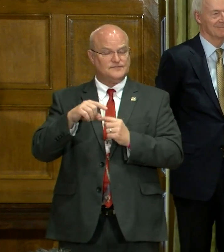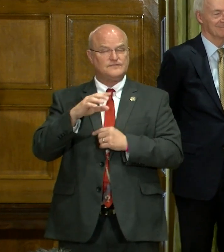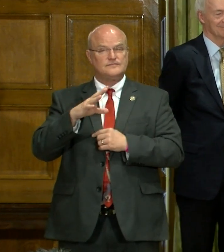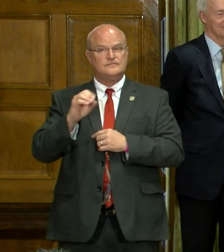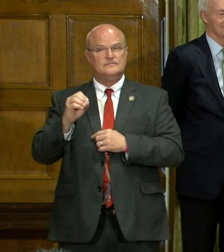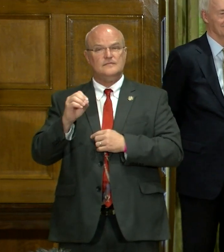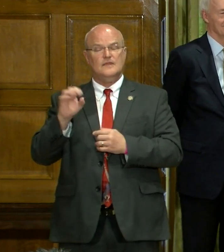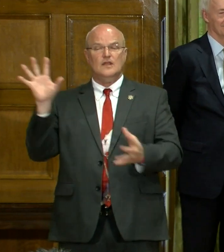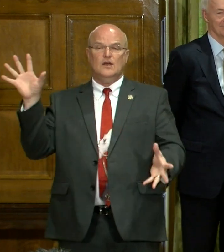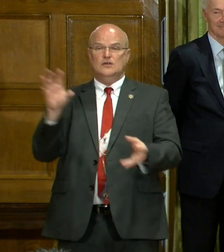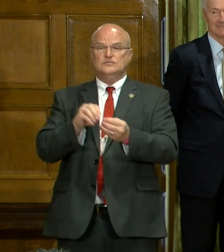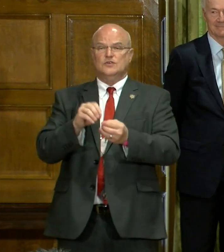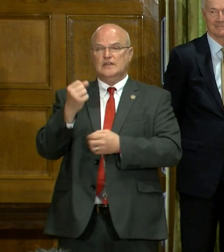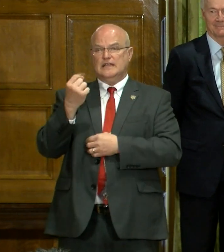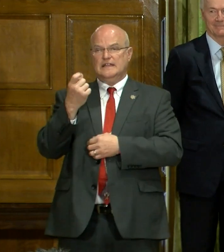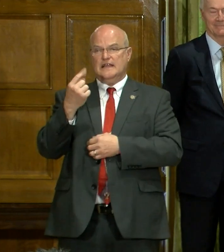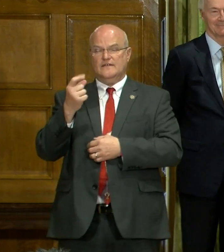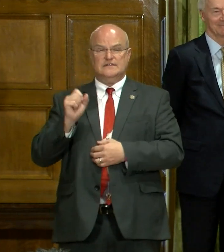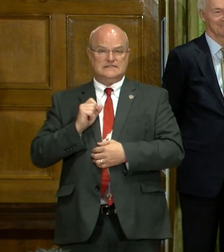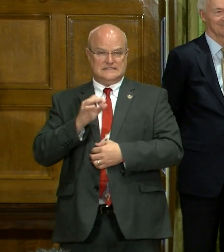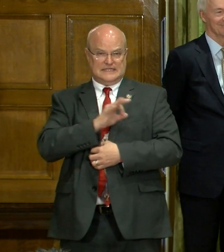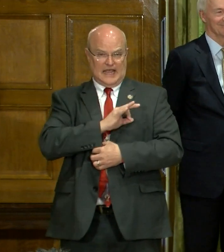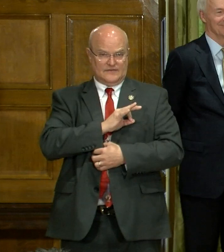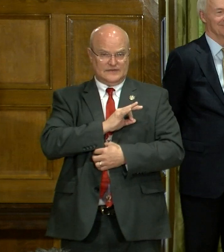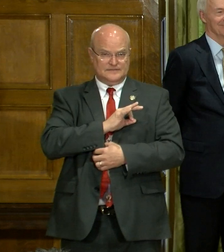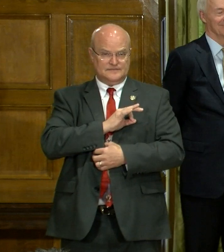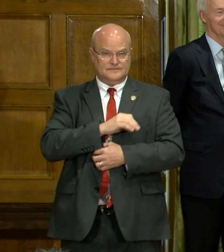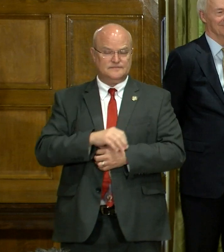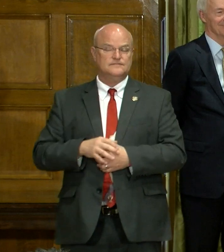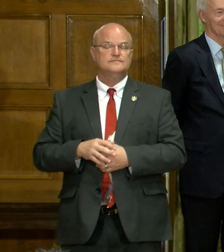and a total of 11 staff.